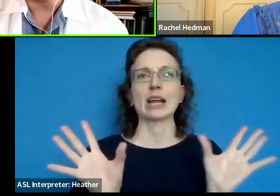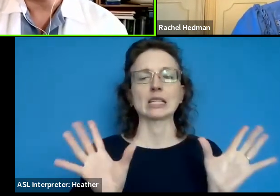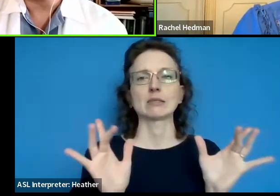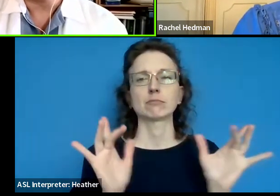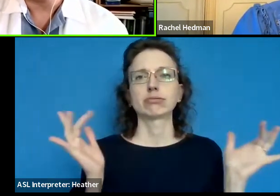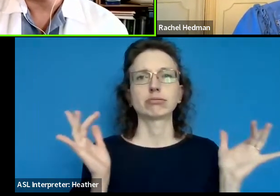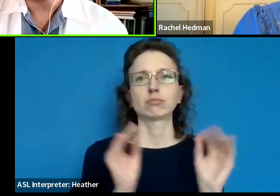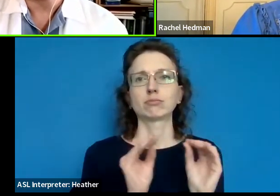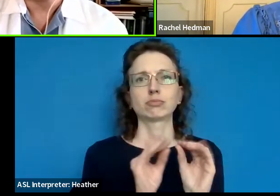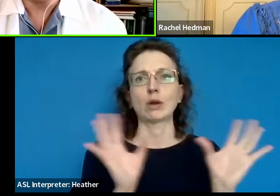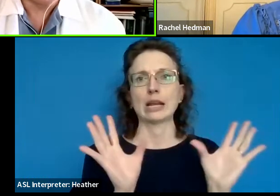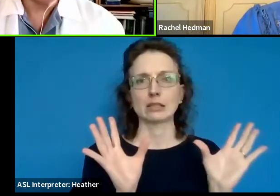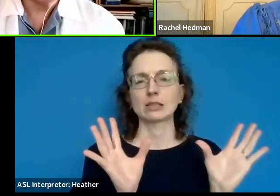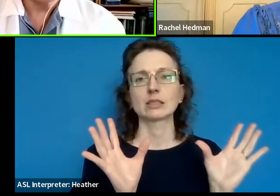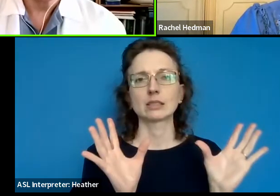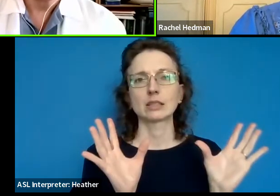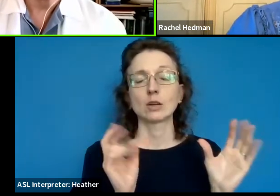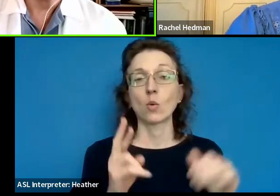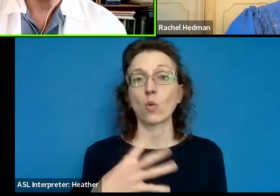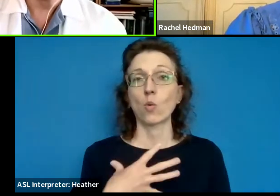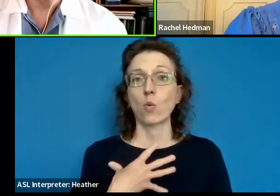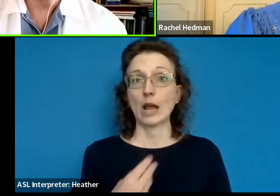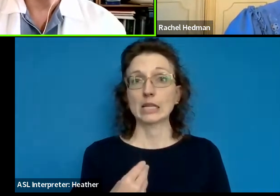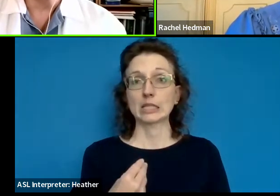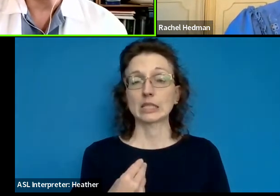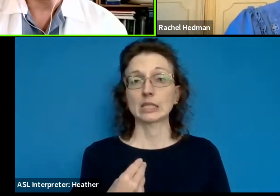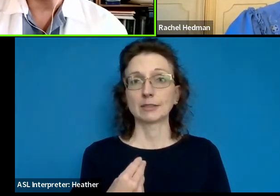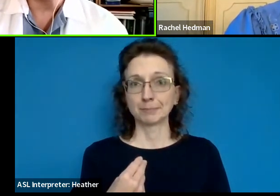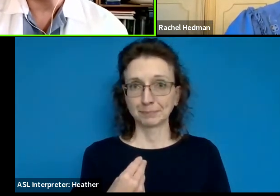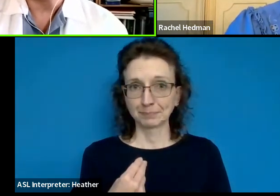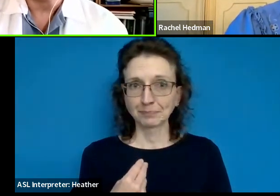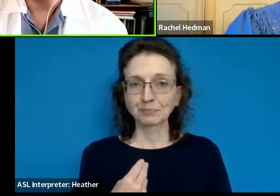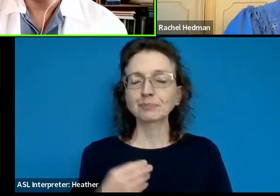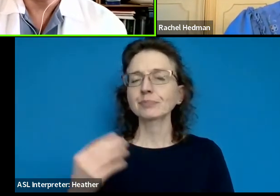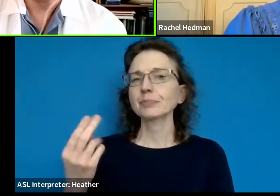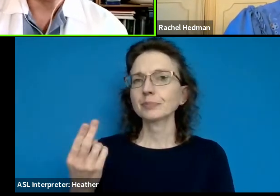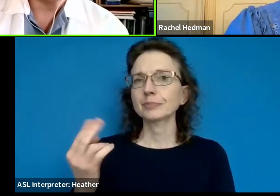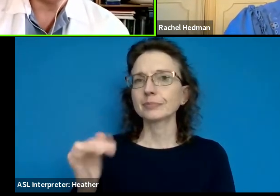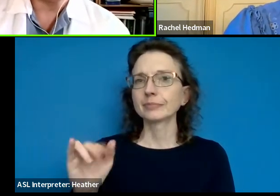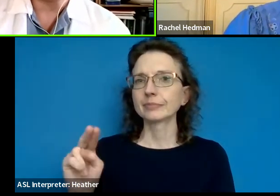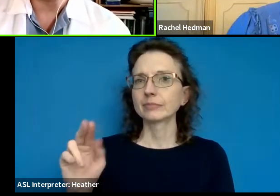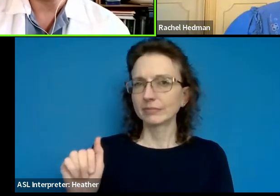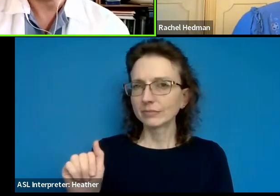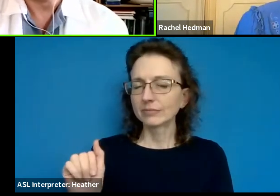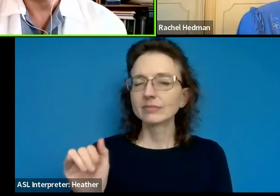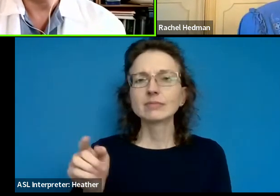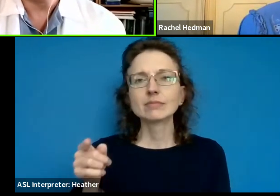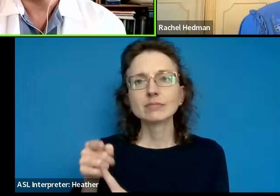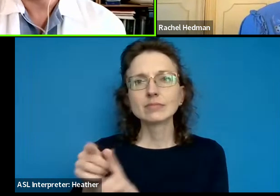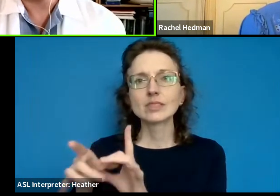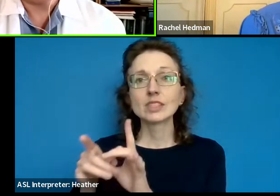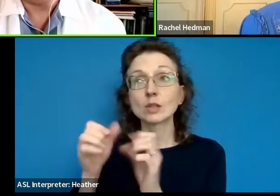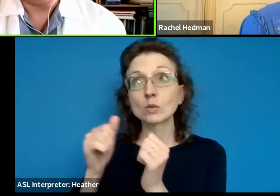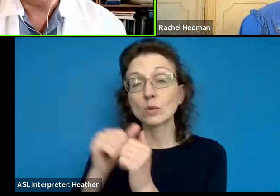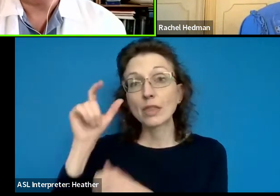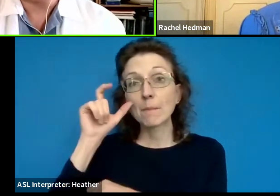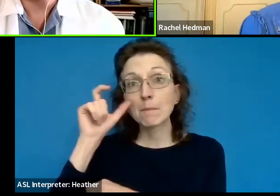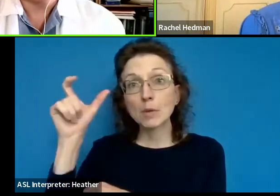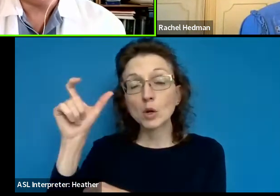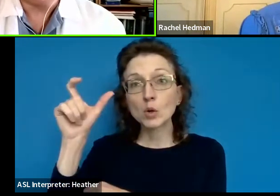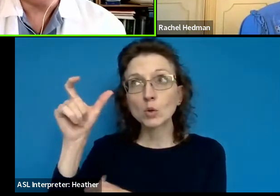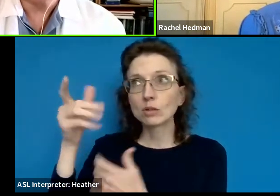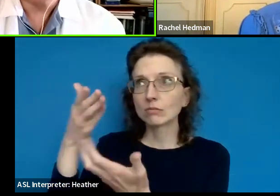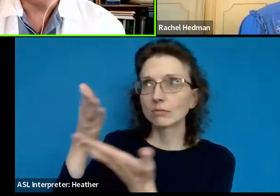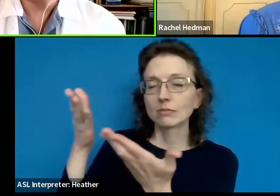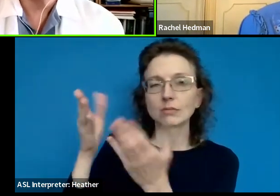or even white. So you can see that Hina is associated with the moon as something that is